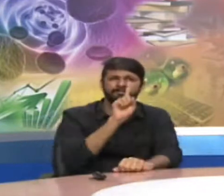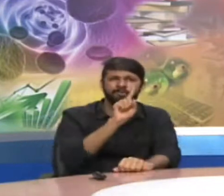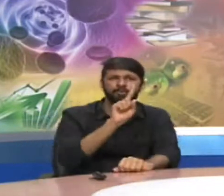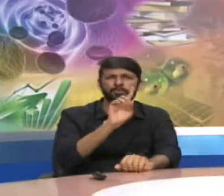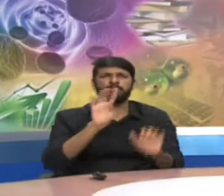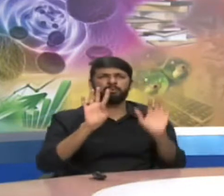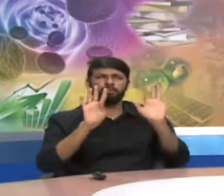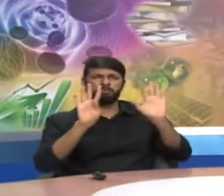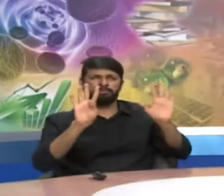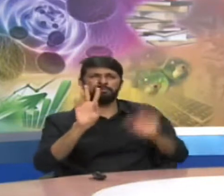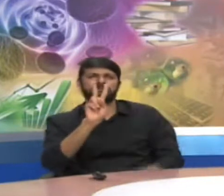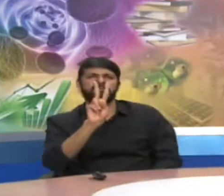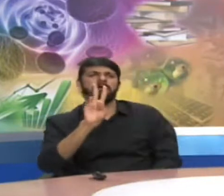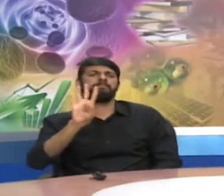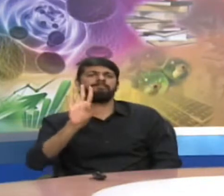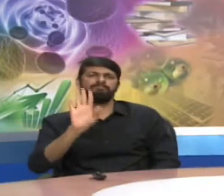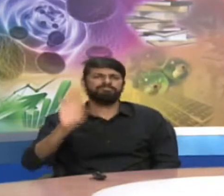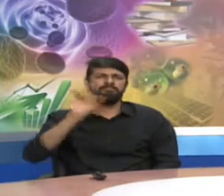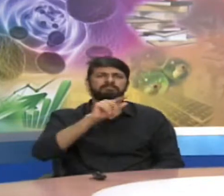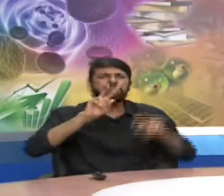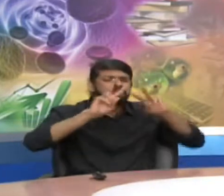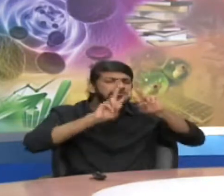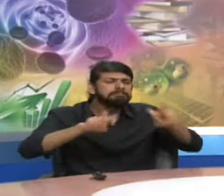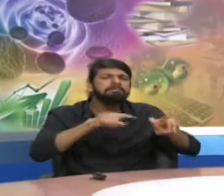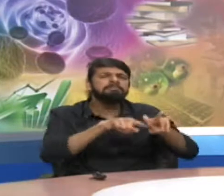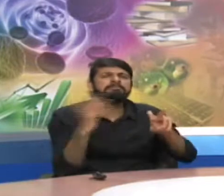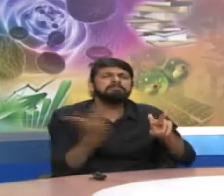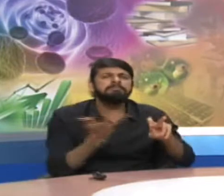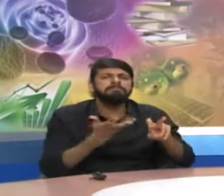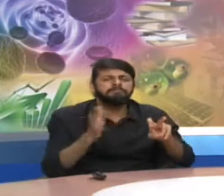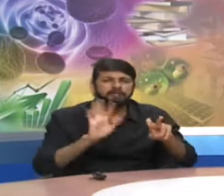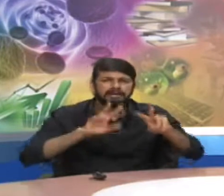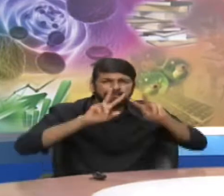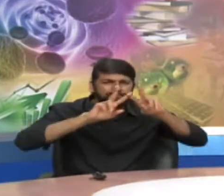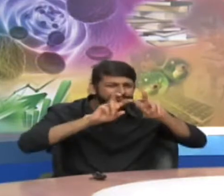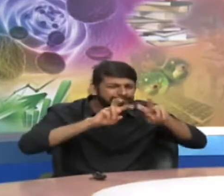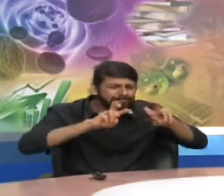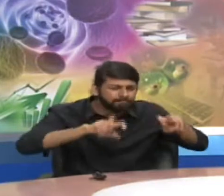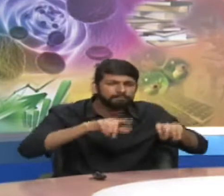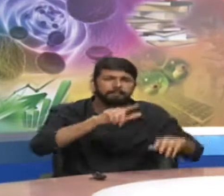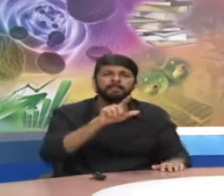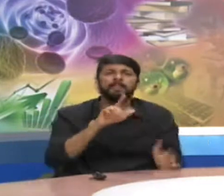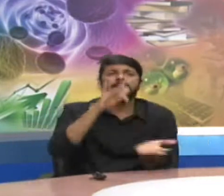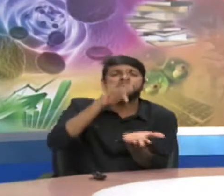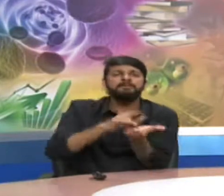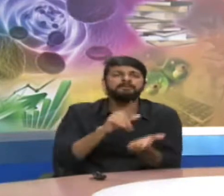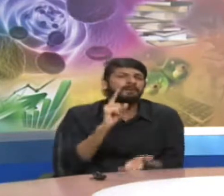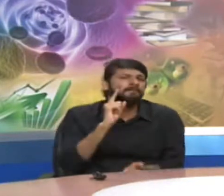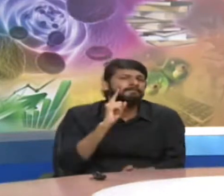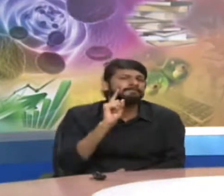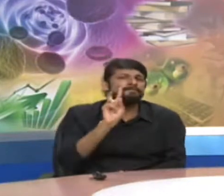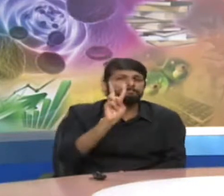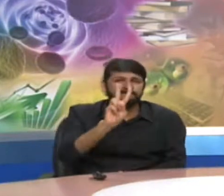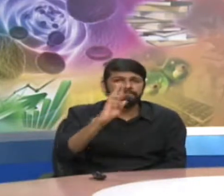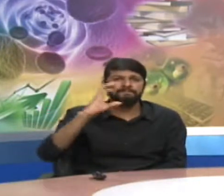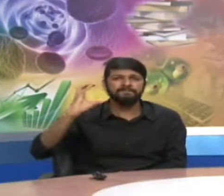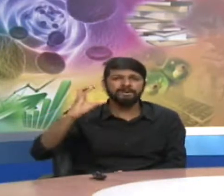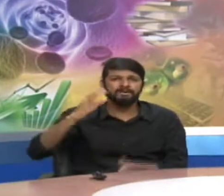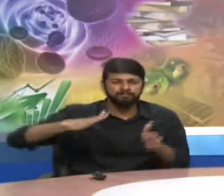excavations on the banks of river Ravi and Indus, leading to